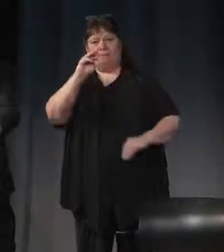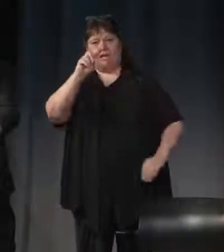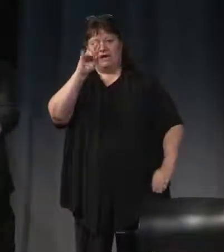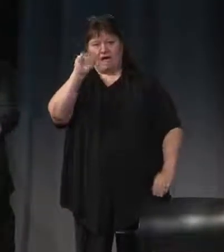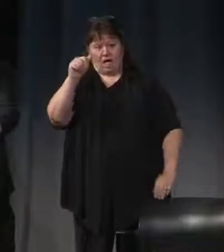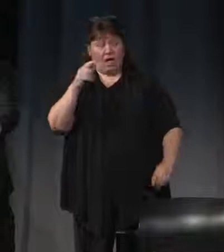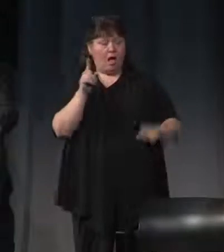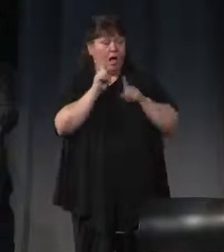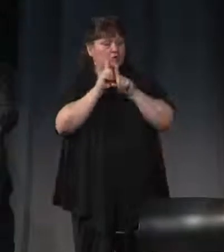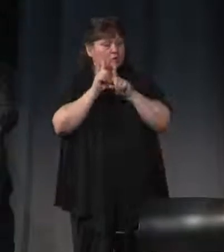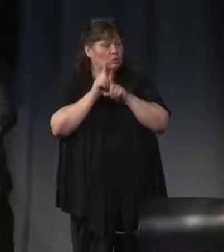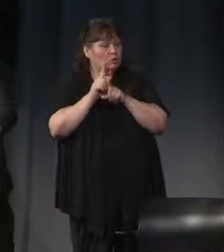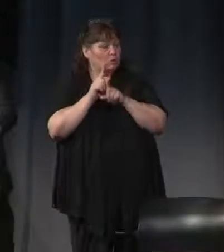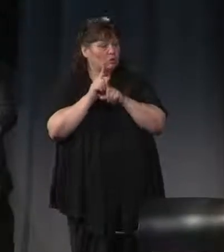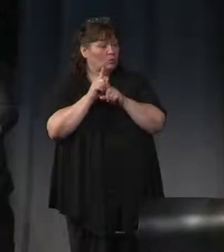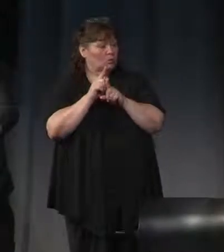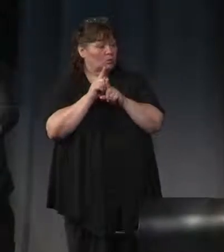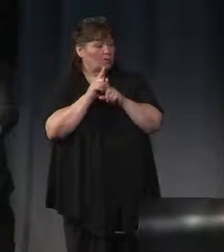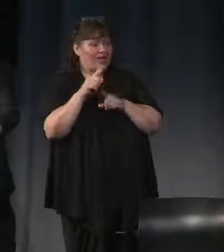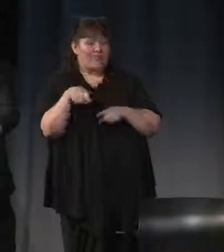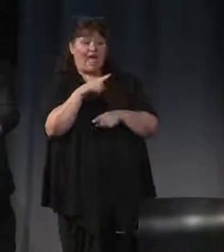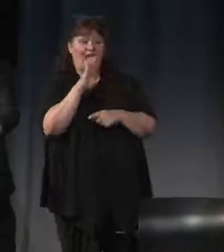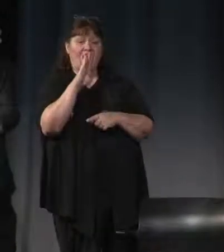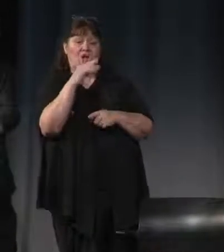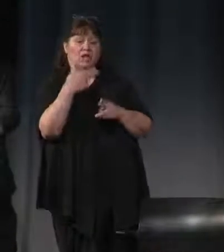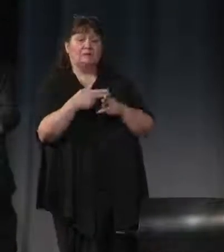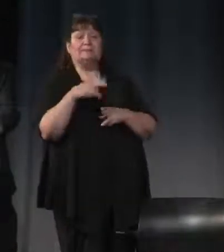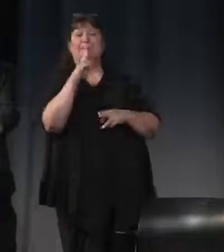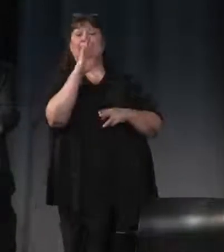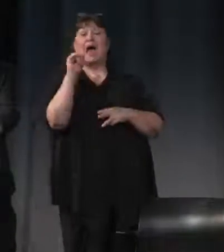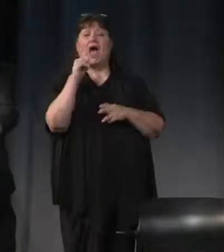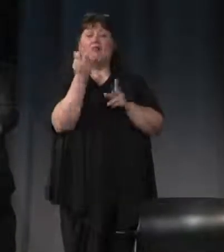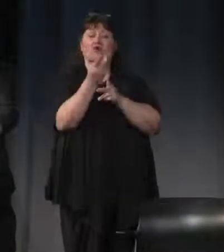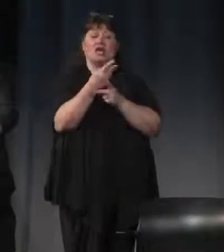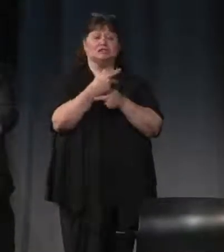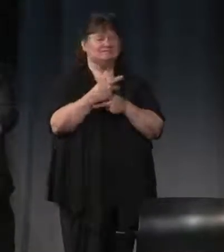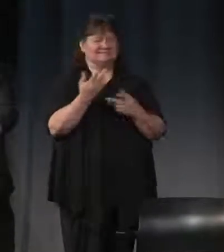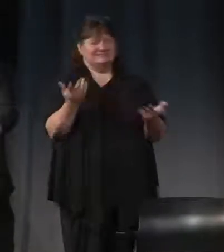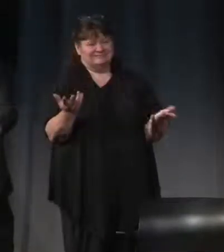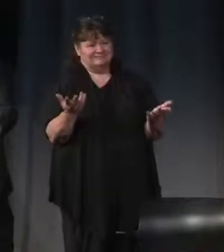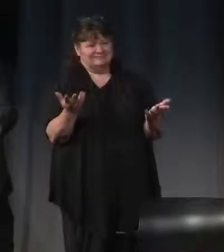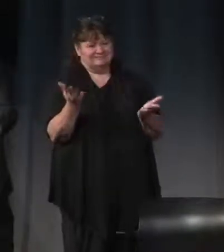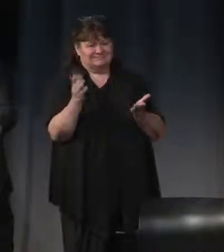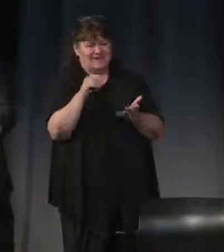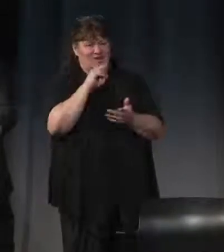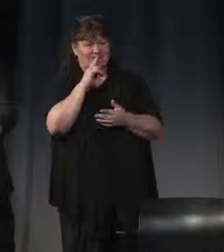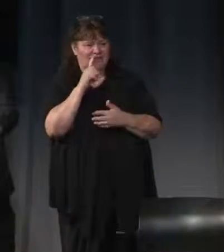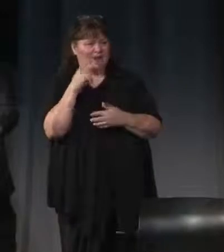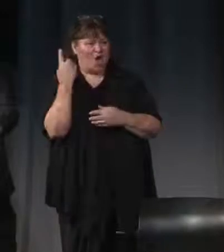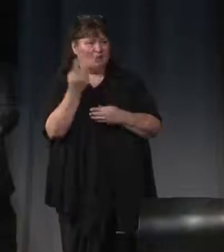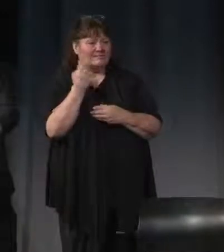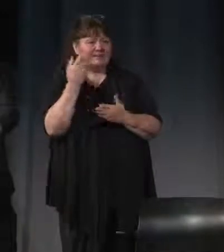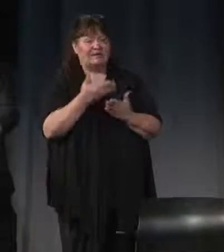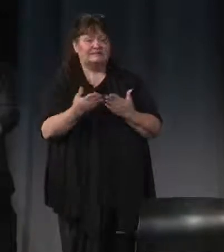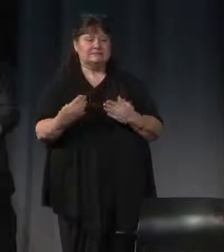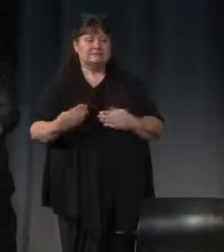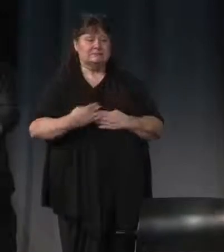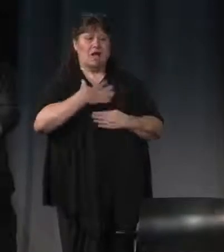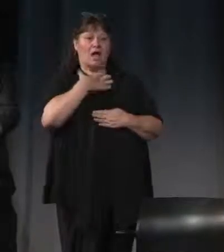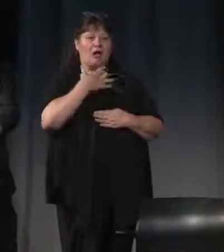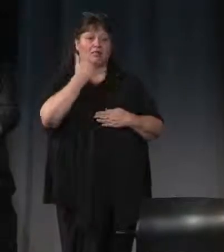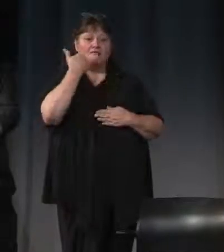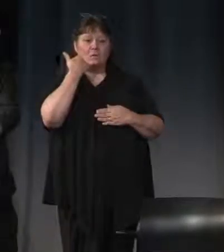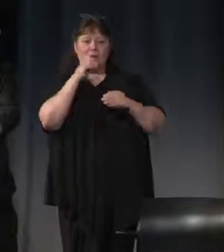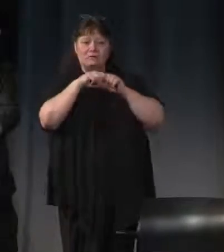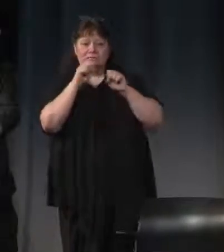there were all sorts of what they called byproducts. They weren't always byproducts. They often were things that inspired the telephone system